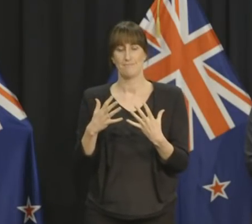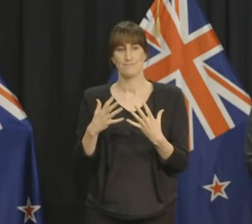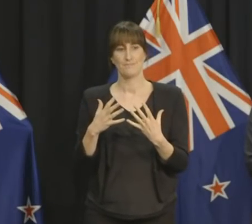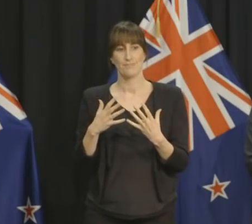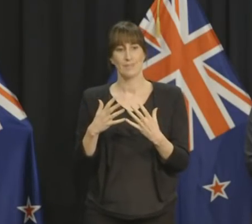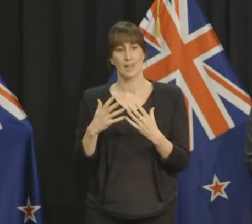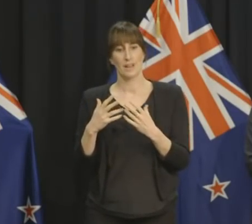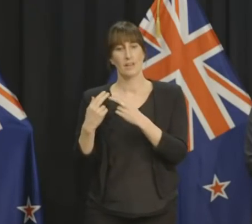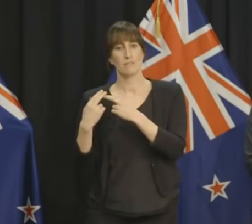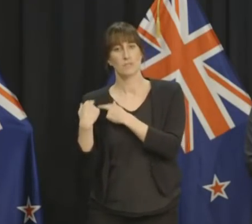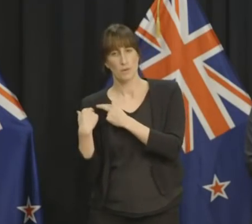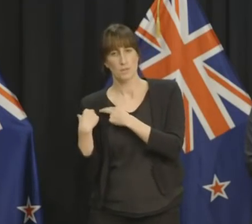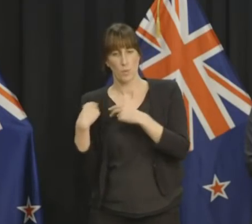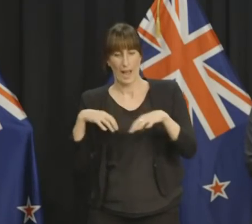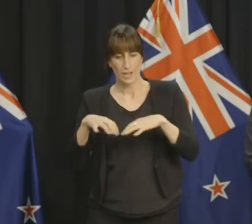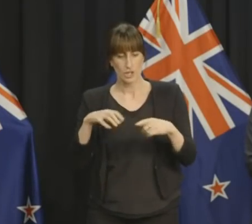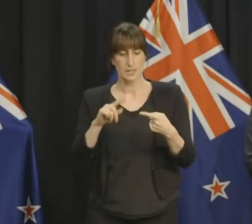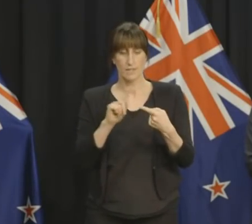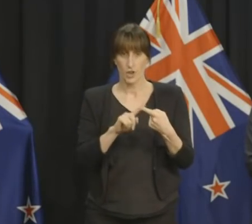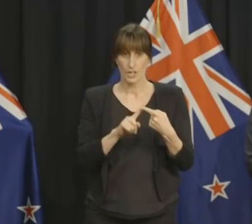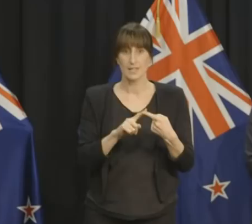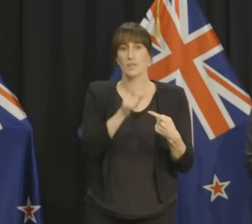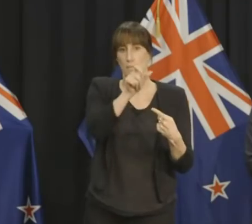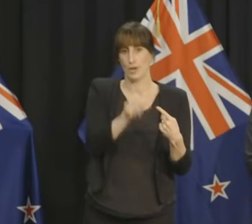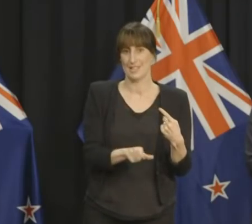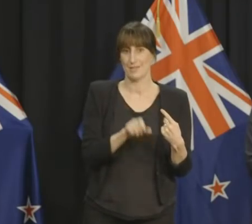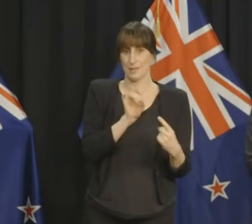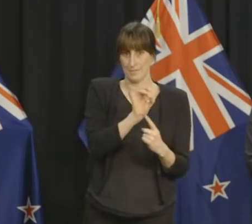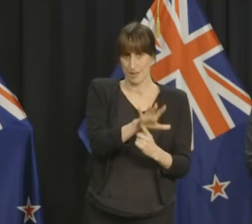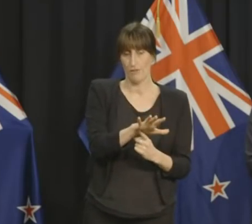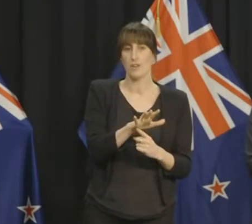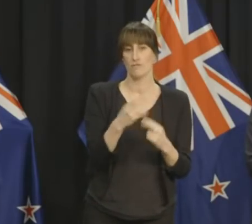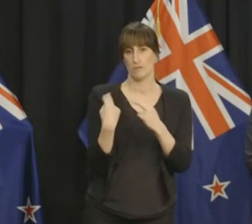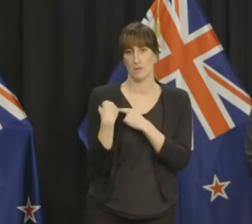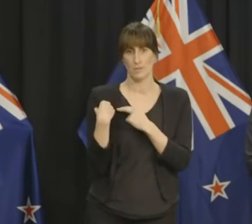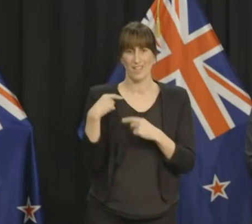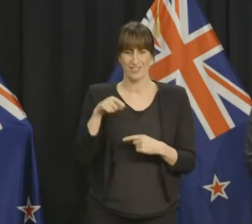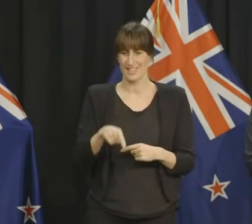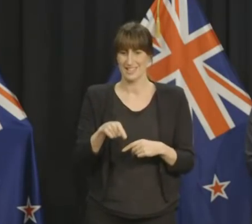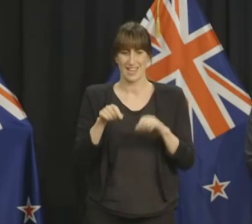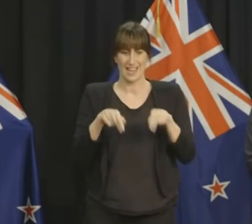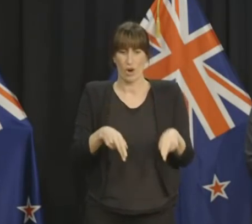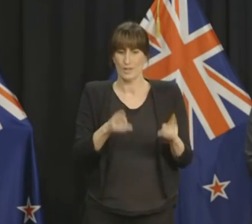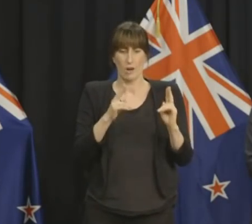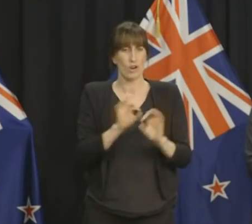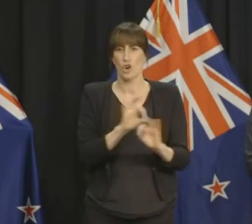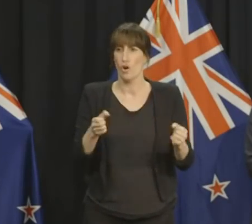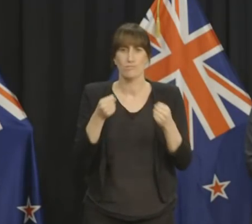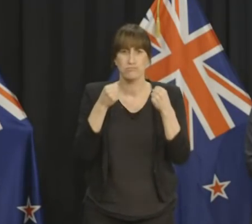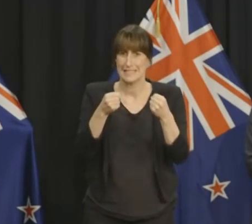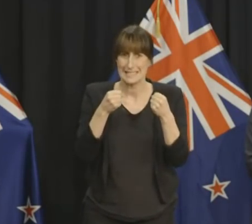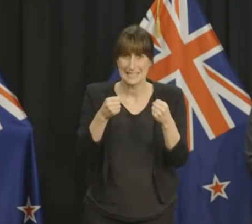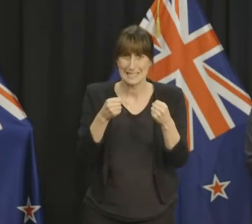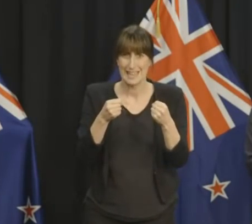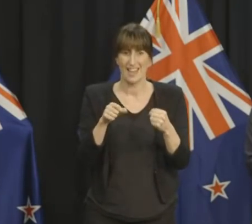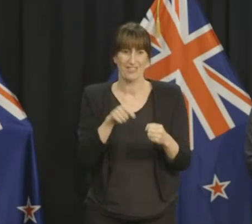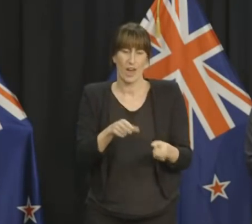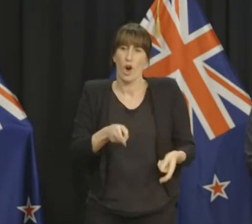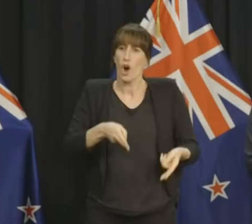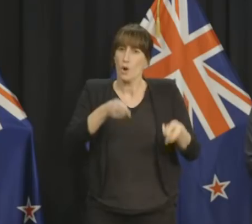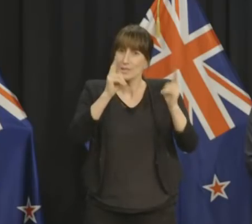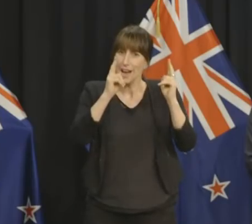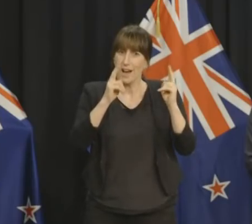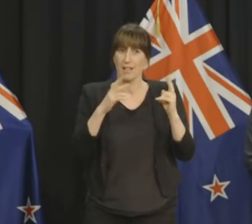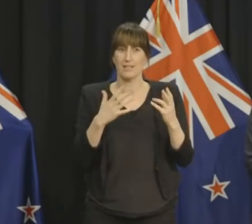are facilities which have been determined to be the best option for us to keep New Zealand safe. But fundamentally, they are hotels. They